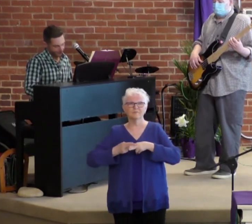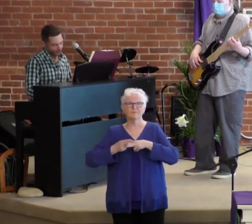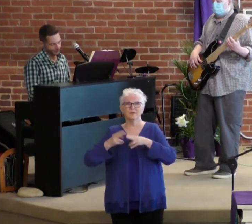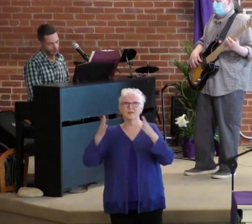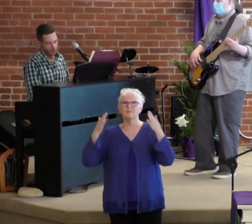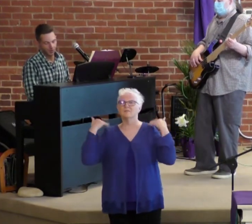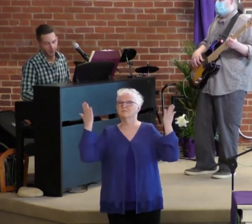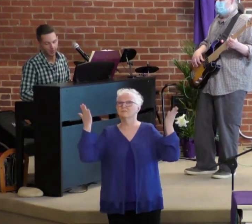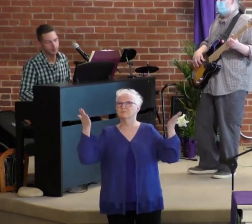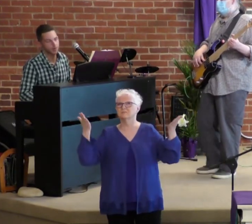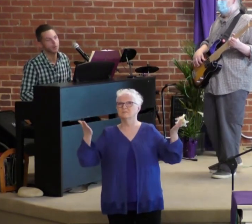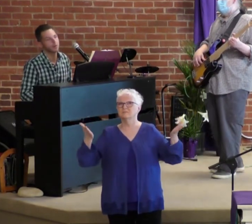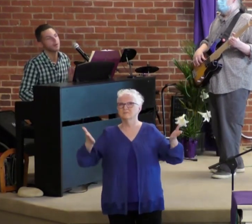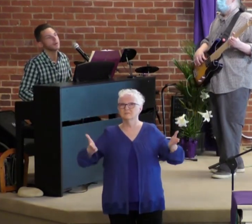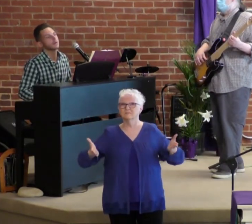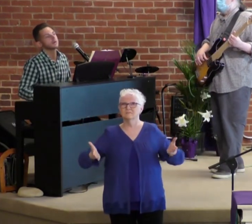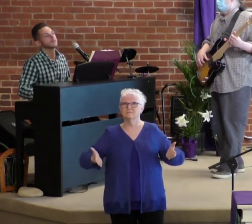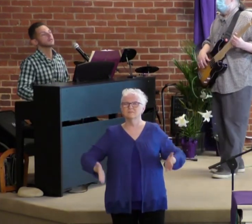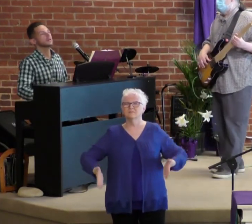name. Master,